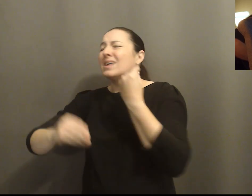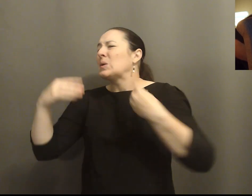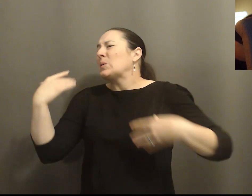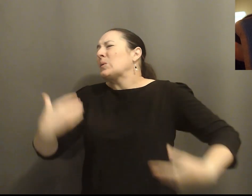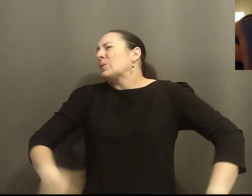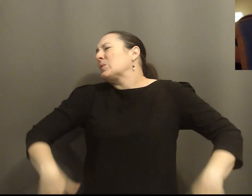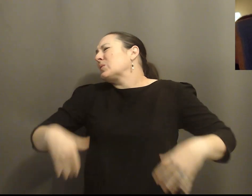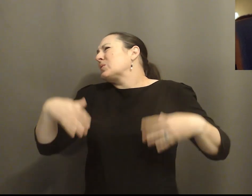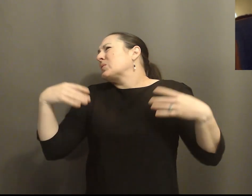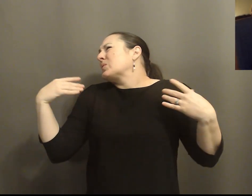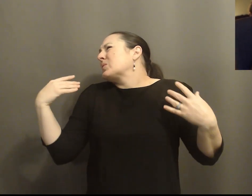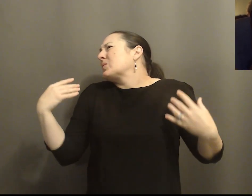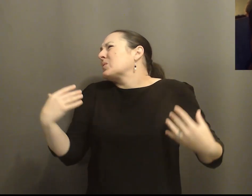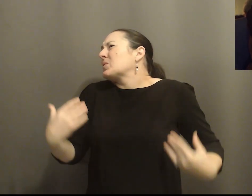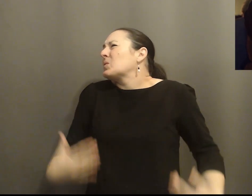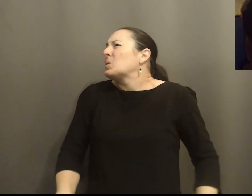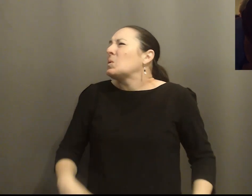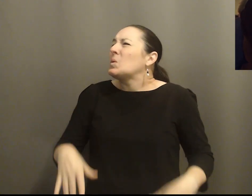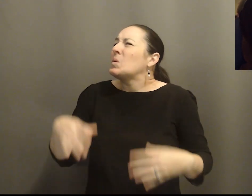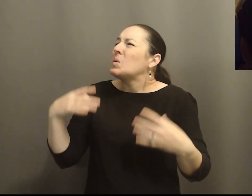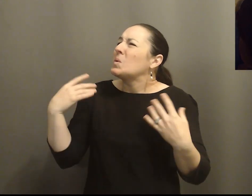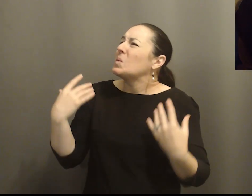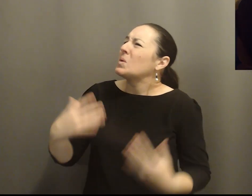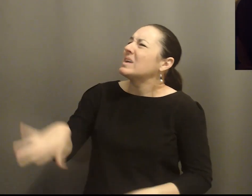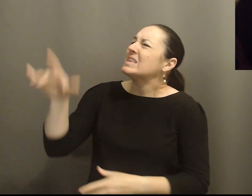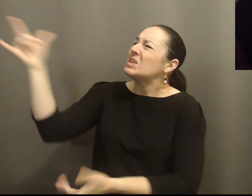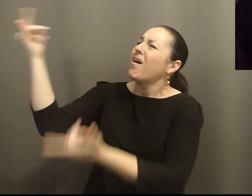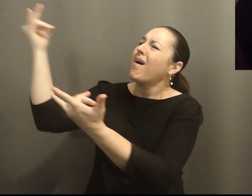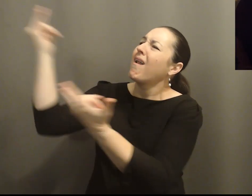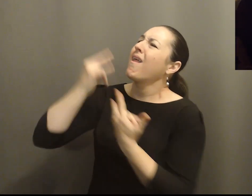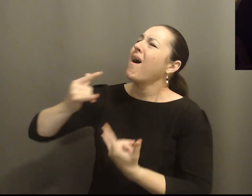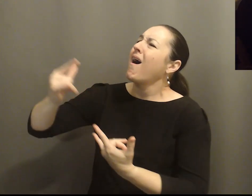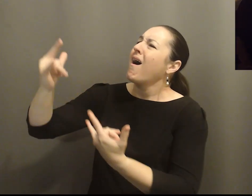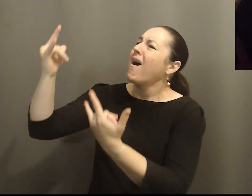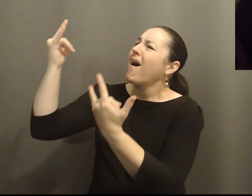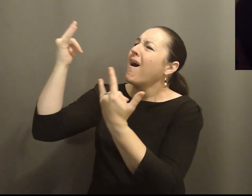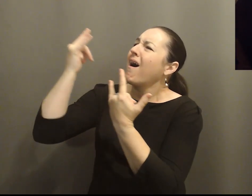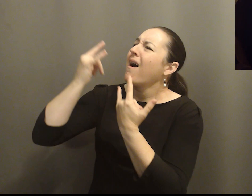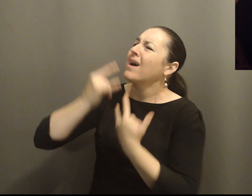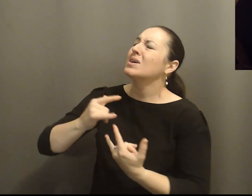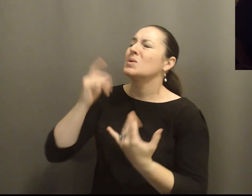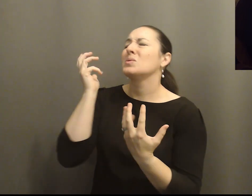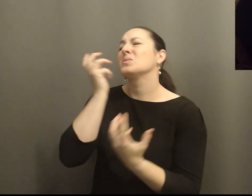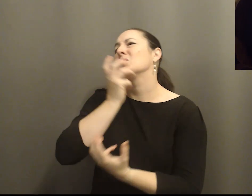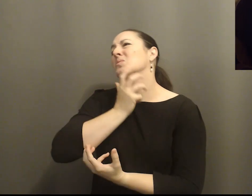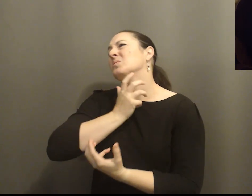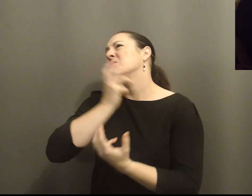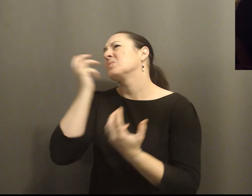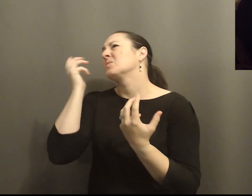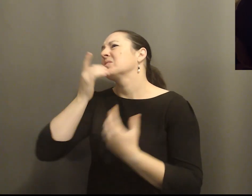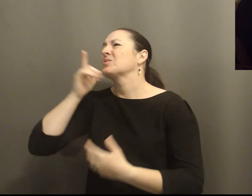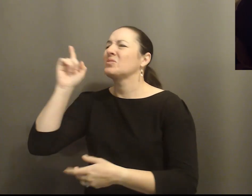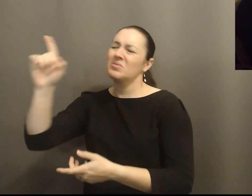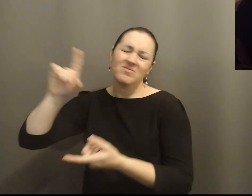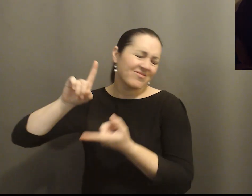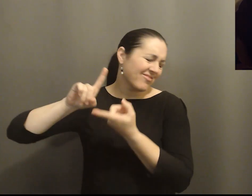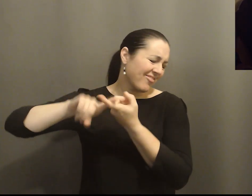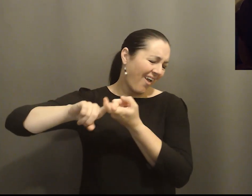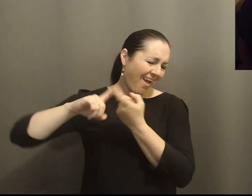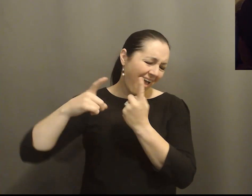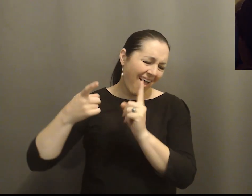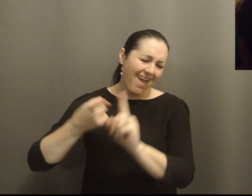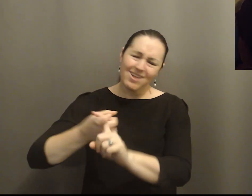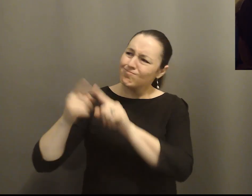God, I can't believe how you love me. What a friend you